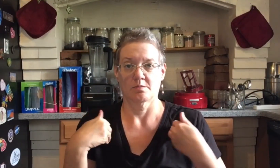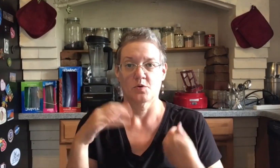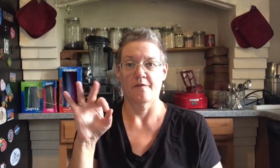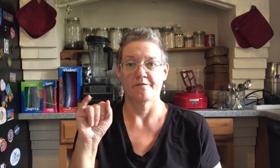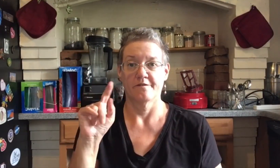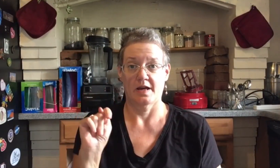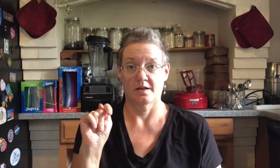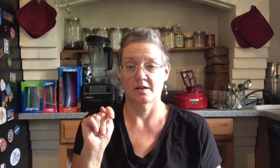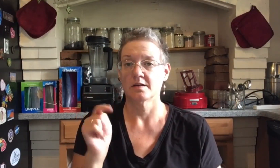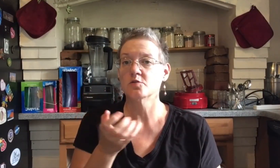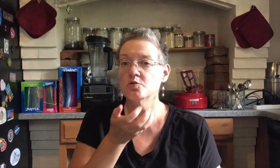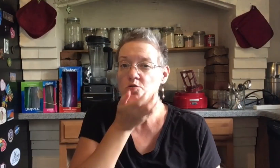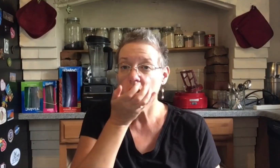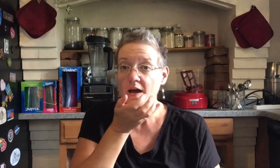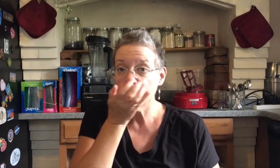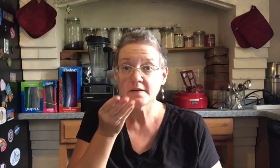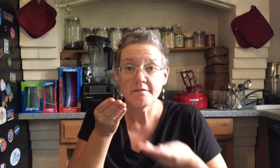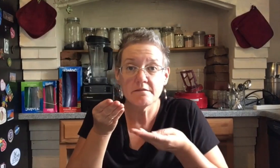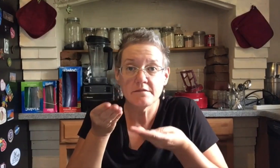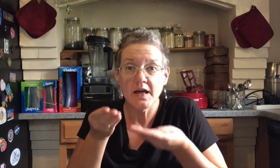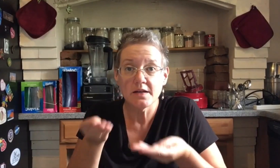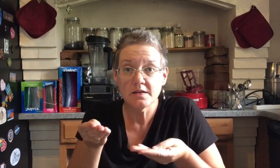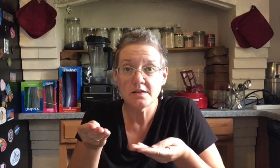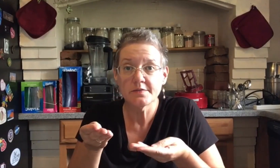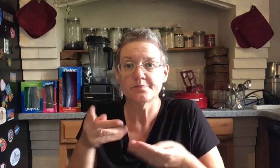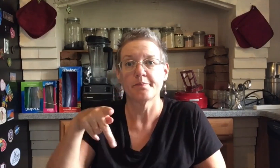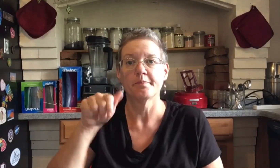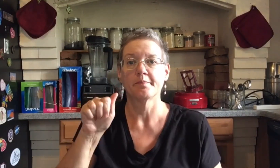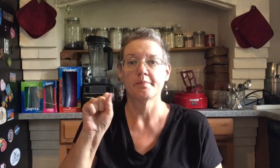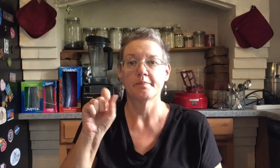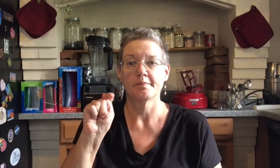I pick animal fats that are grass-fed,